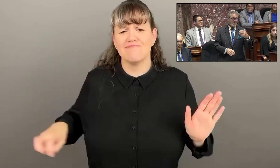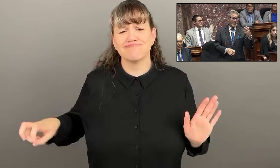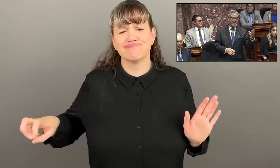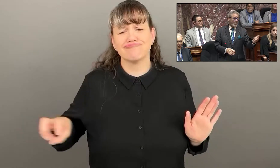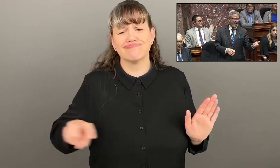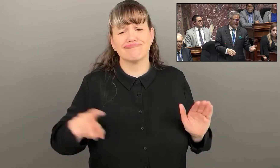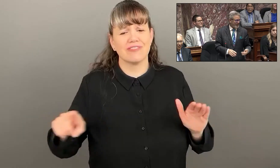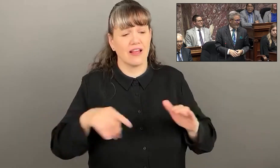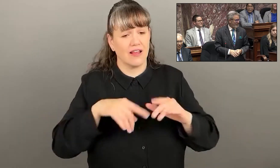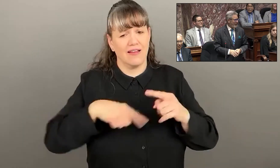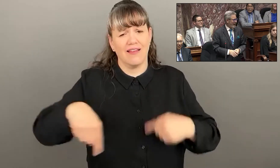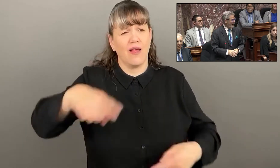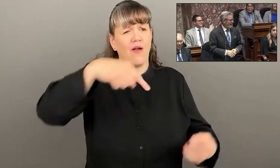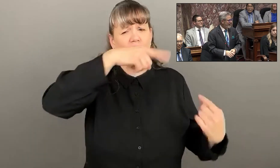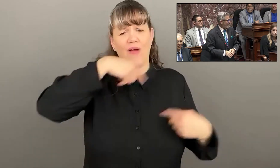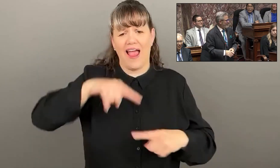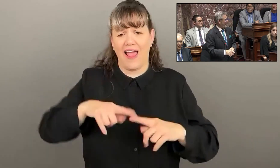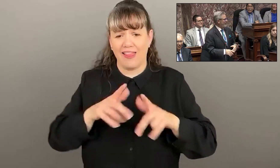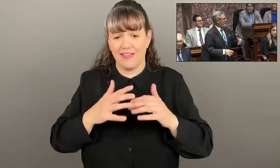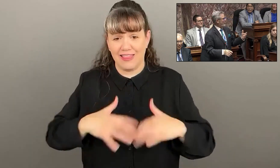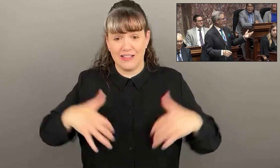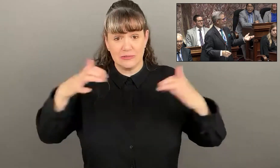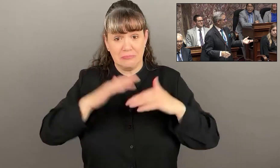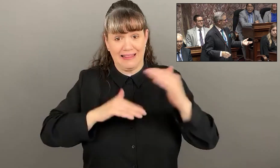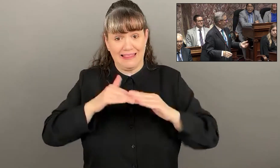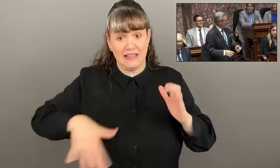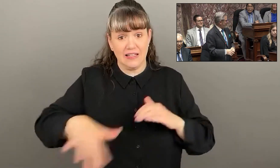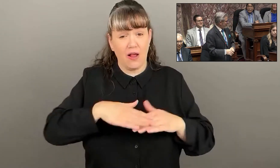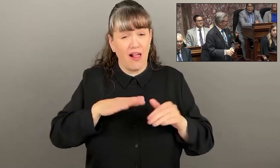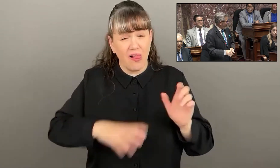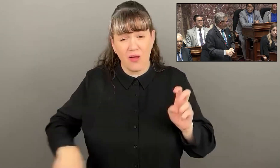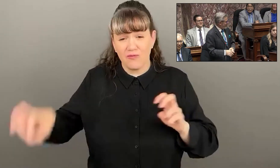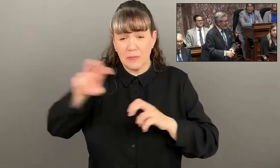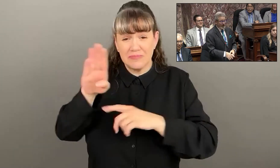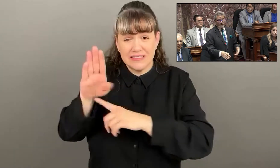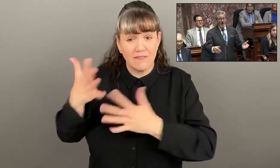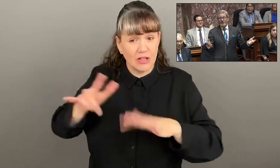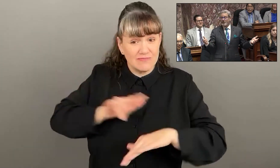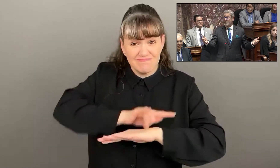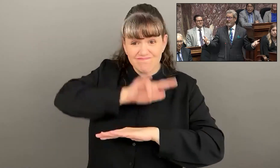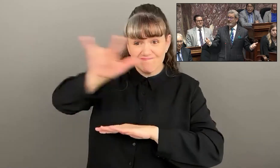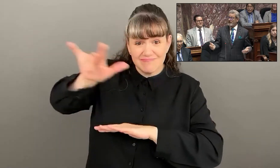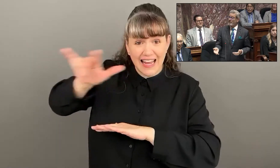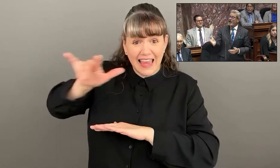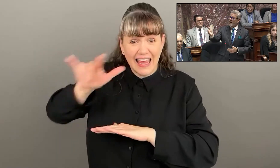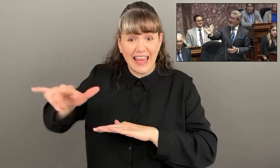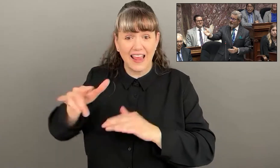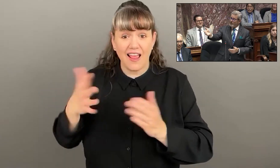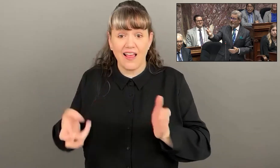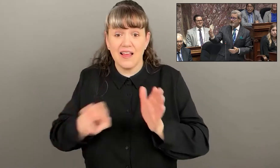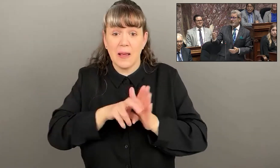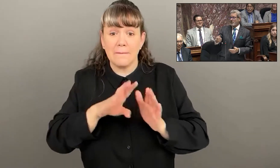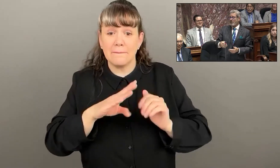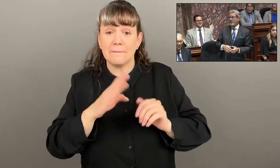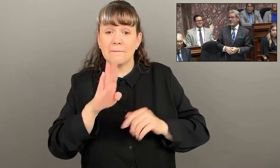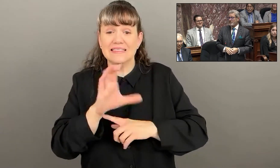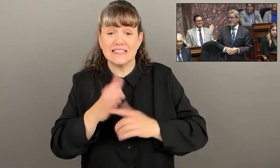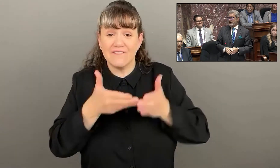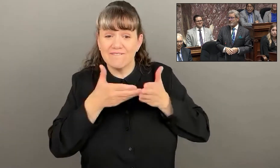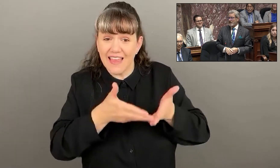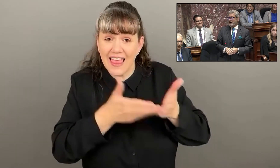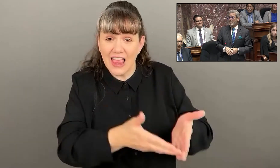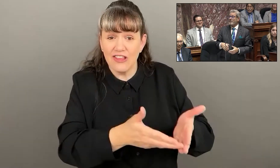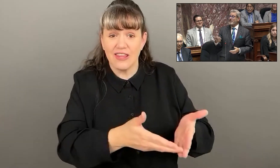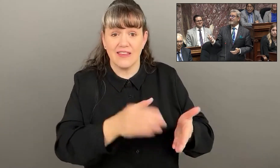province. It's been in the cockpit of a plane. It's been in the bridge of one of the BC ferries. It's gone for dim sum, and it even went to your office,